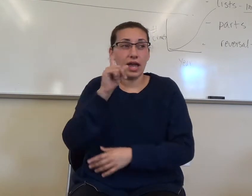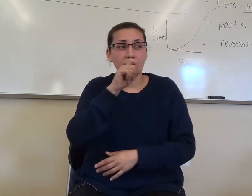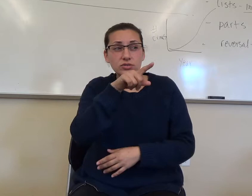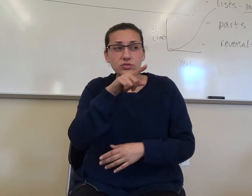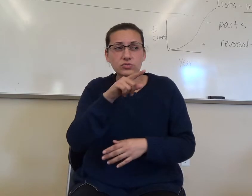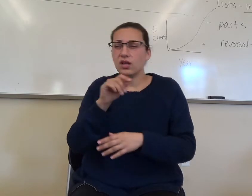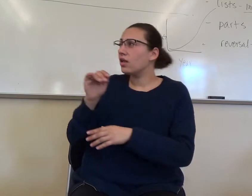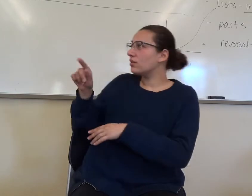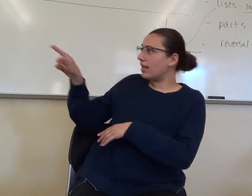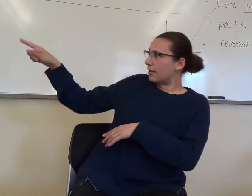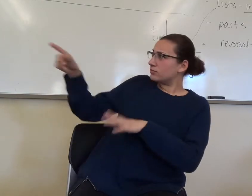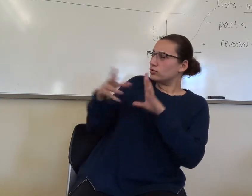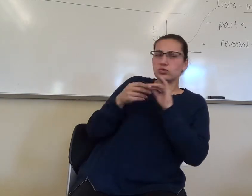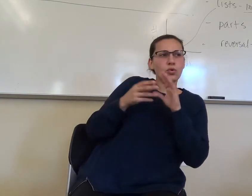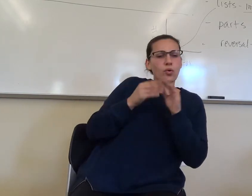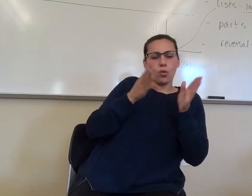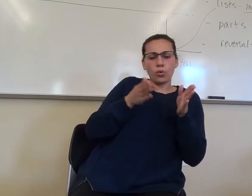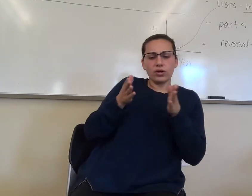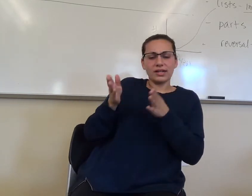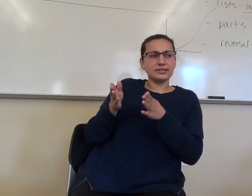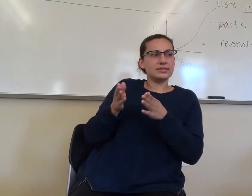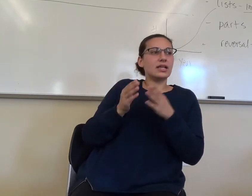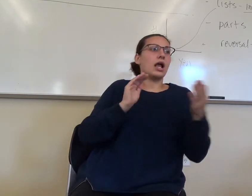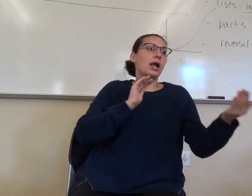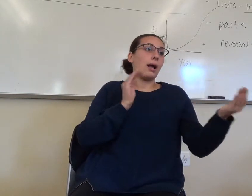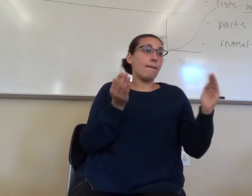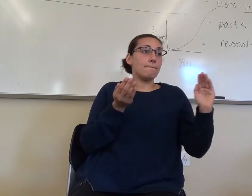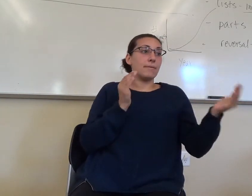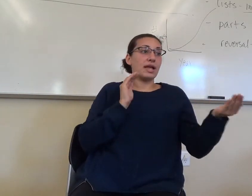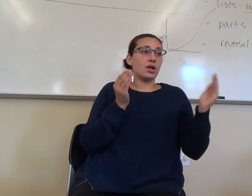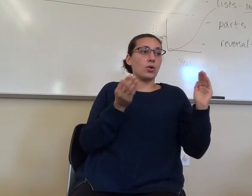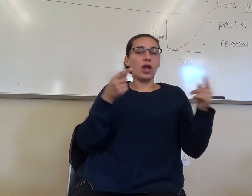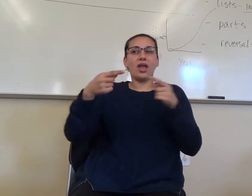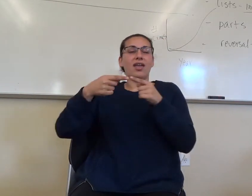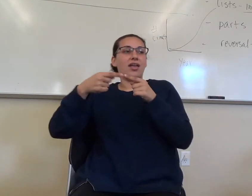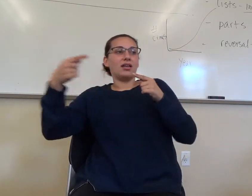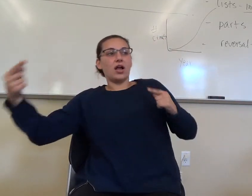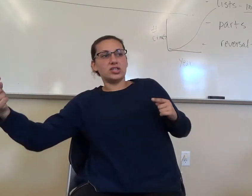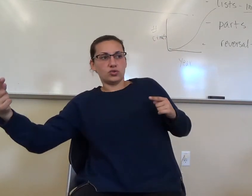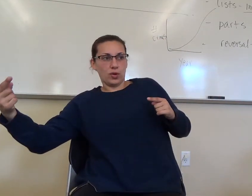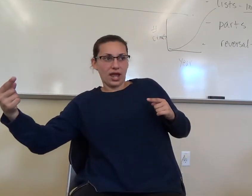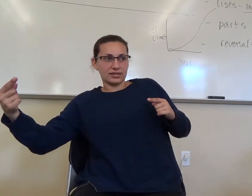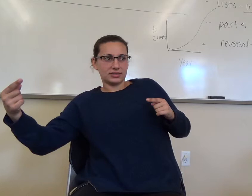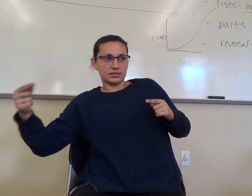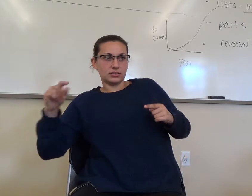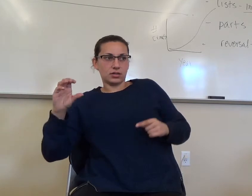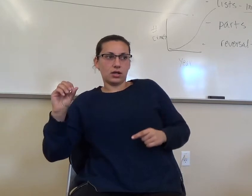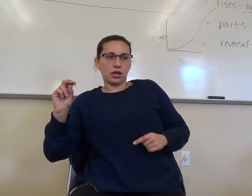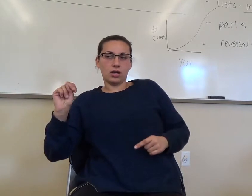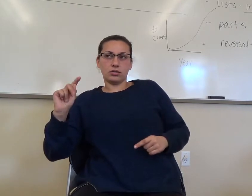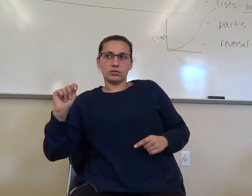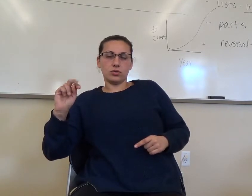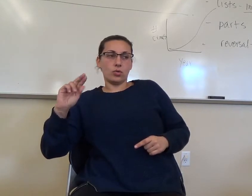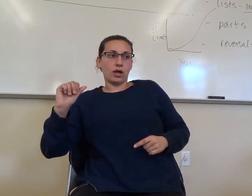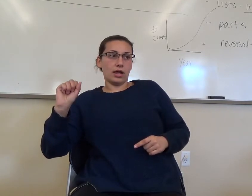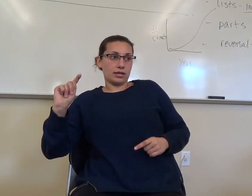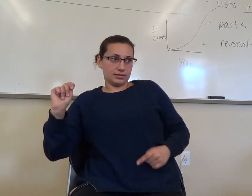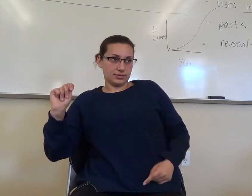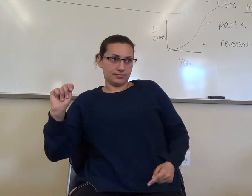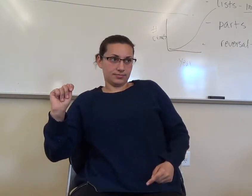this is, it's compare, contrast. It also has a list. And as we know